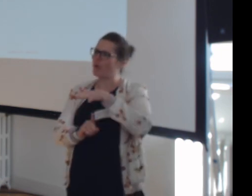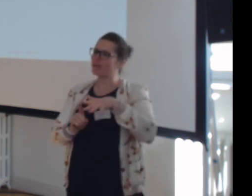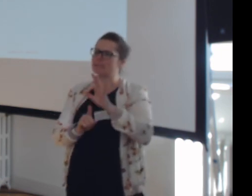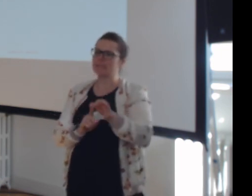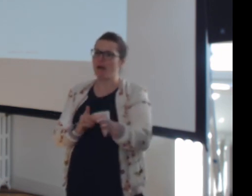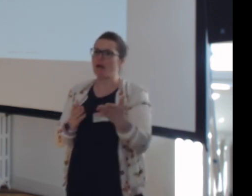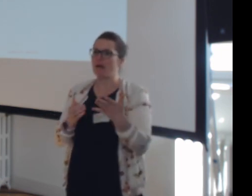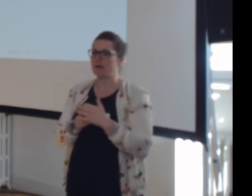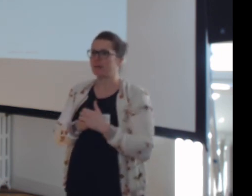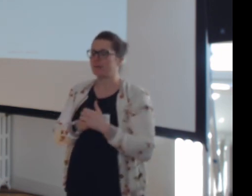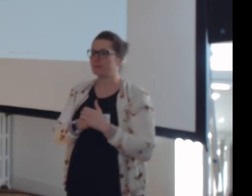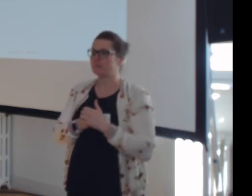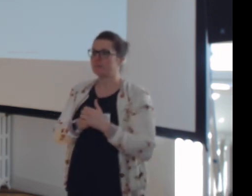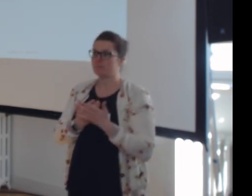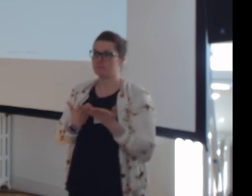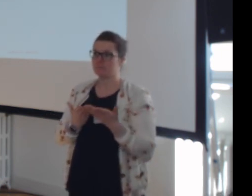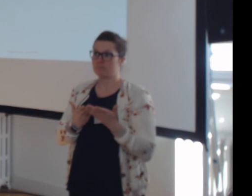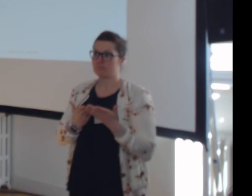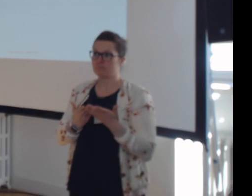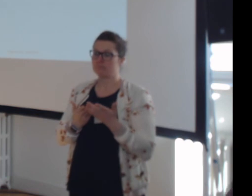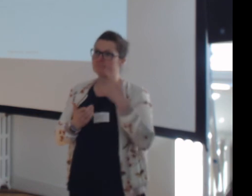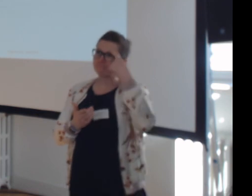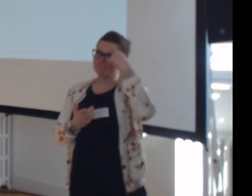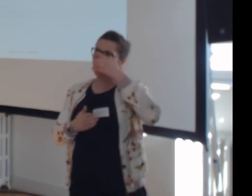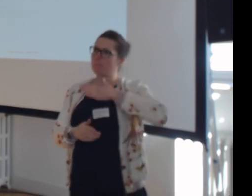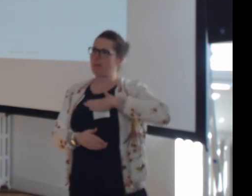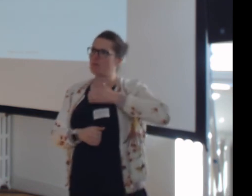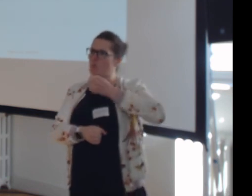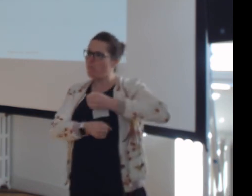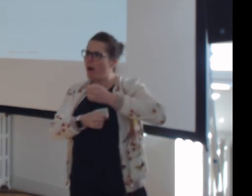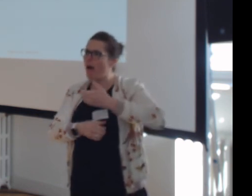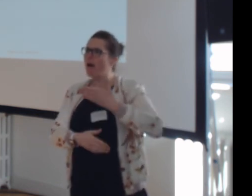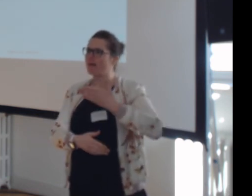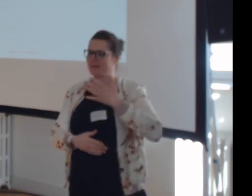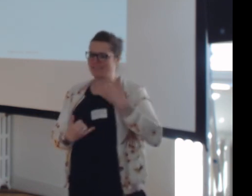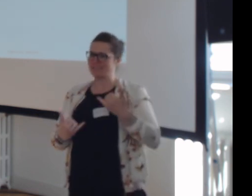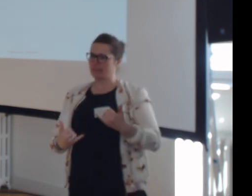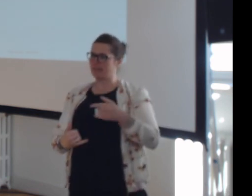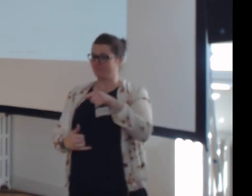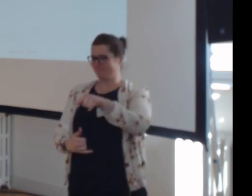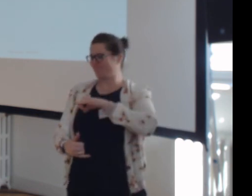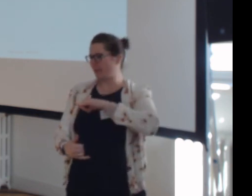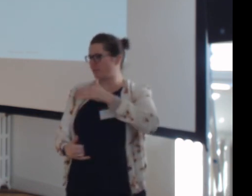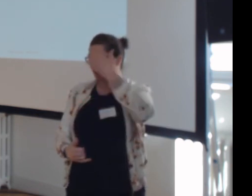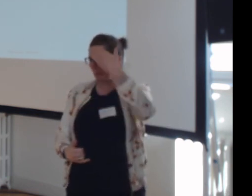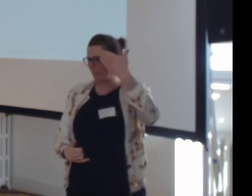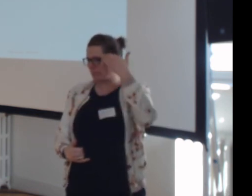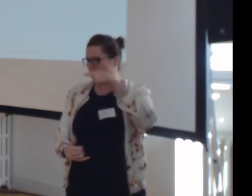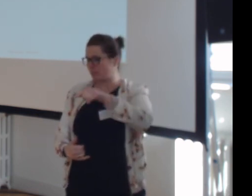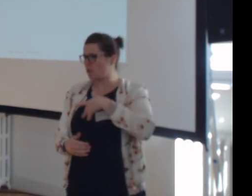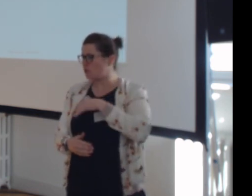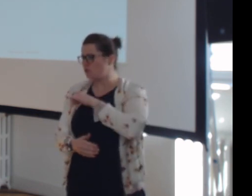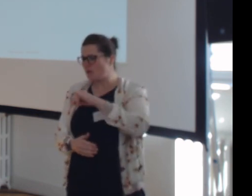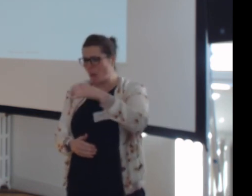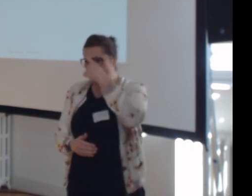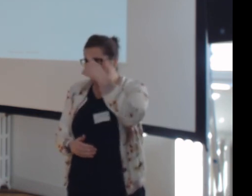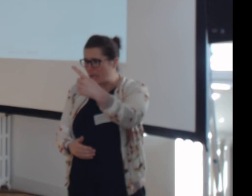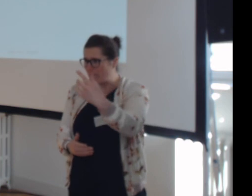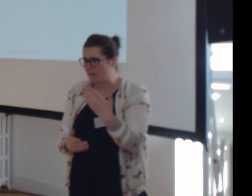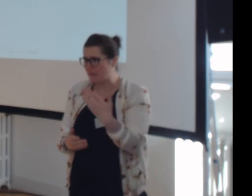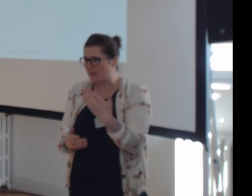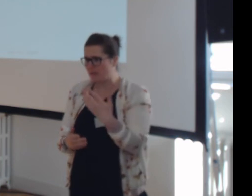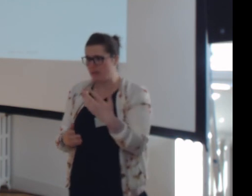a recollection of my grandmother, and I was sitting there. She was suffering from dementia, and I never knew what